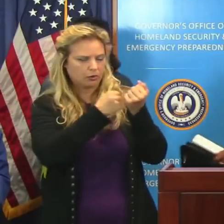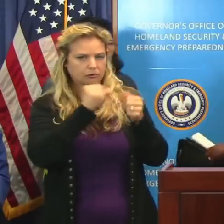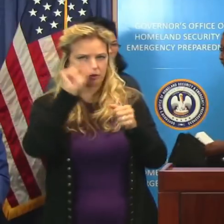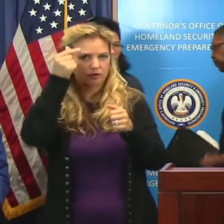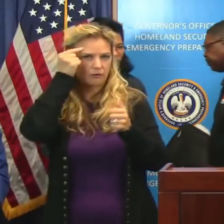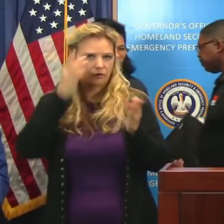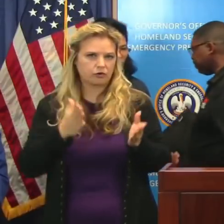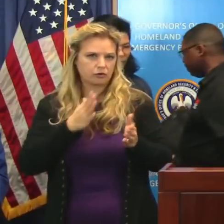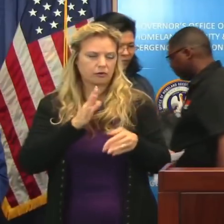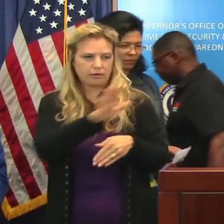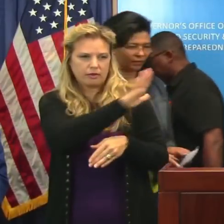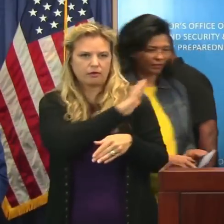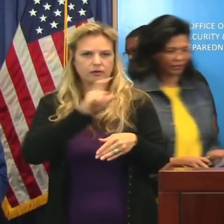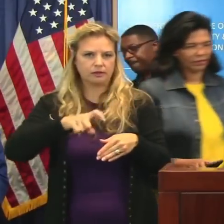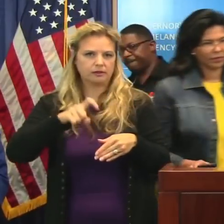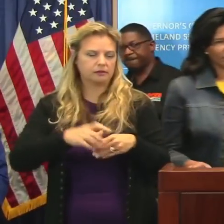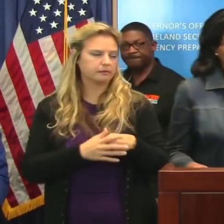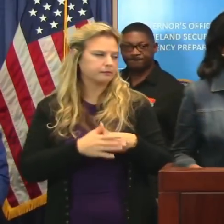Sean.